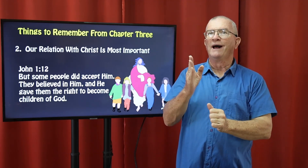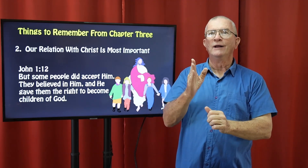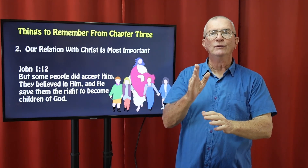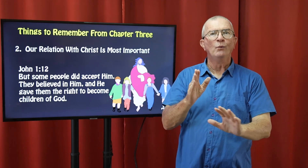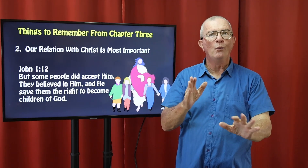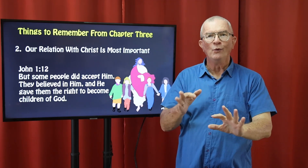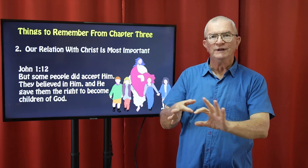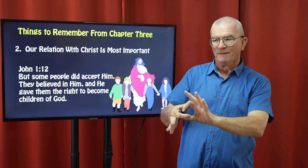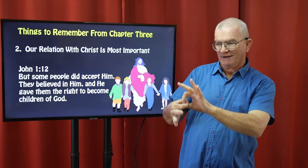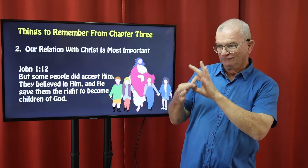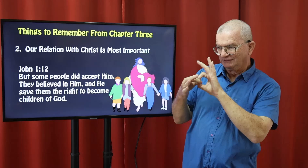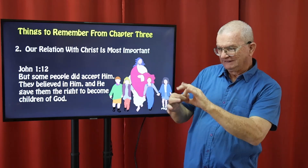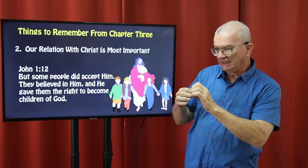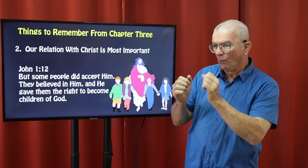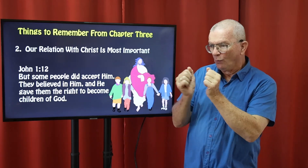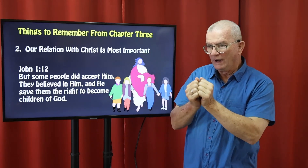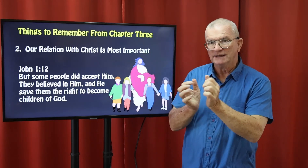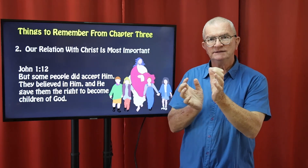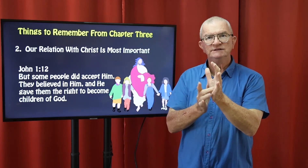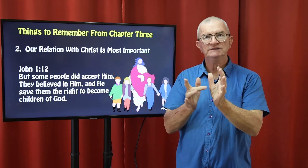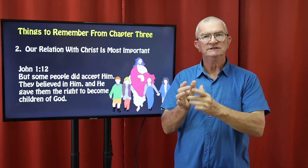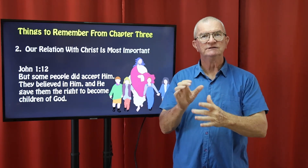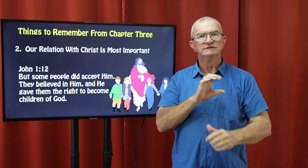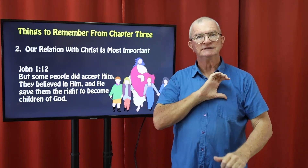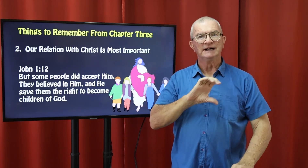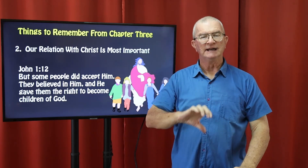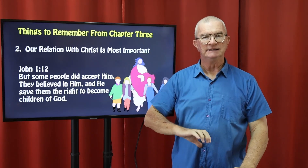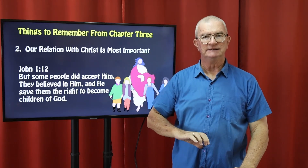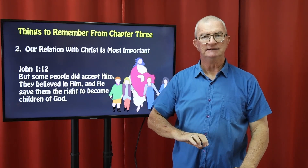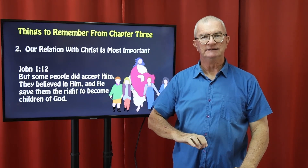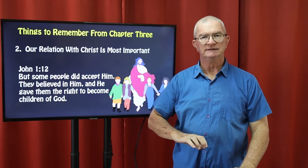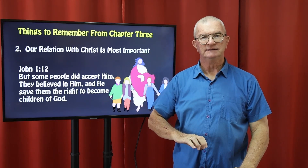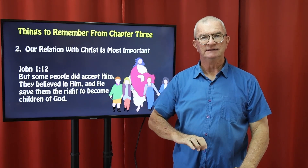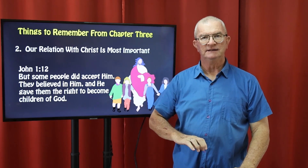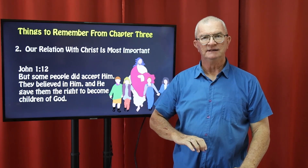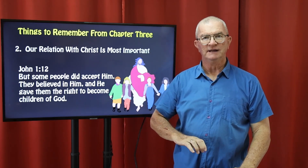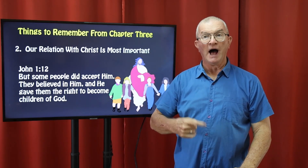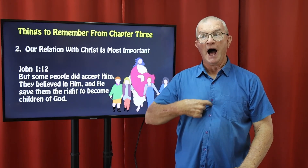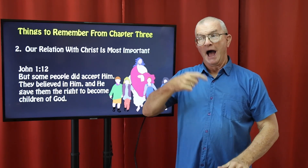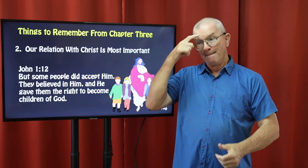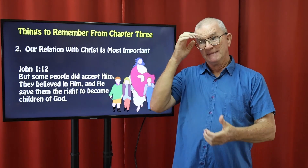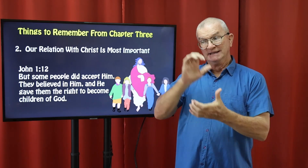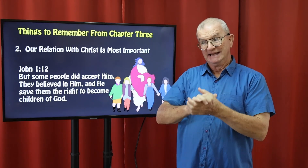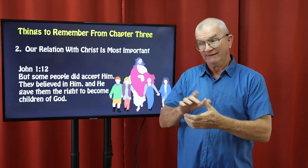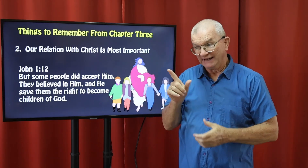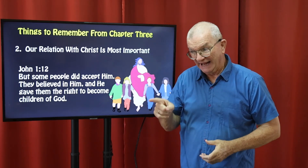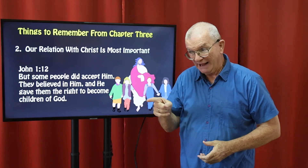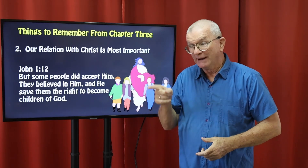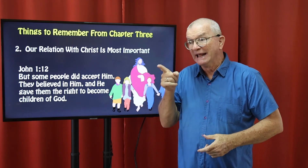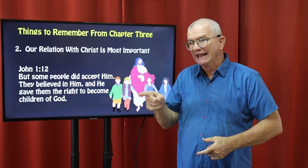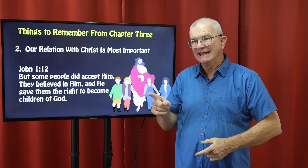God. No. I have a relationship with Jesus Christ. I believe in him, and